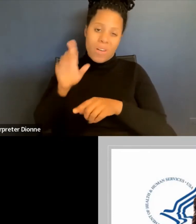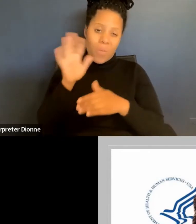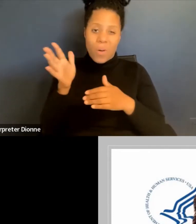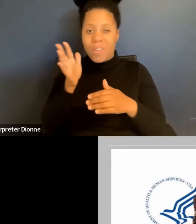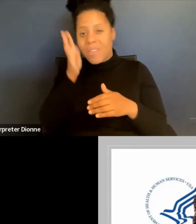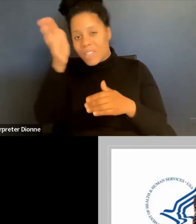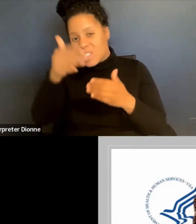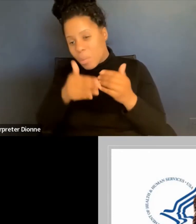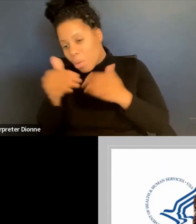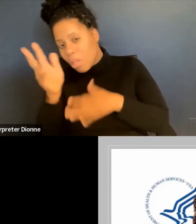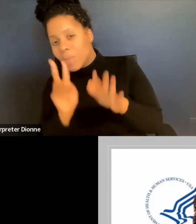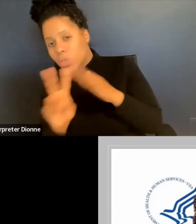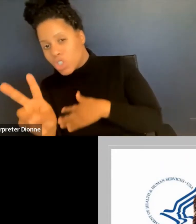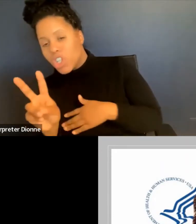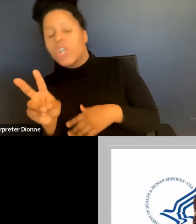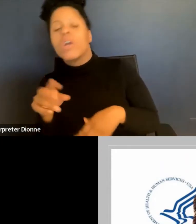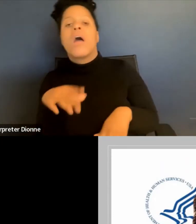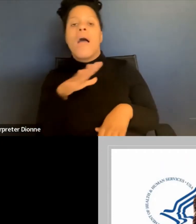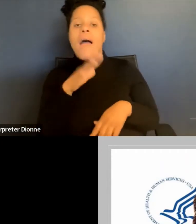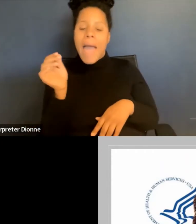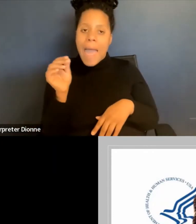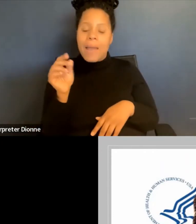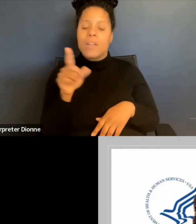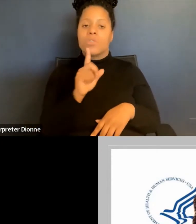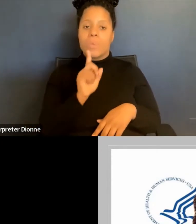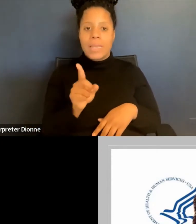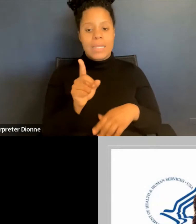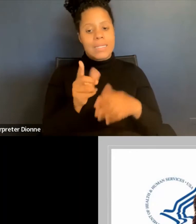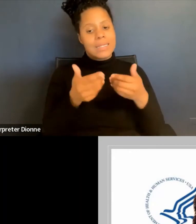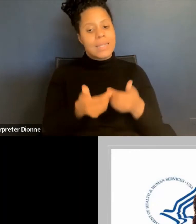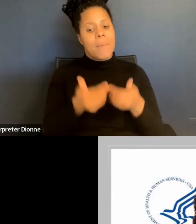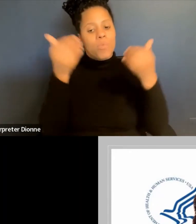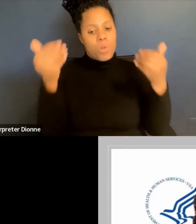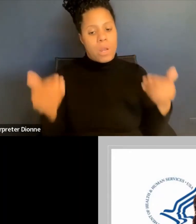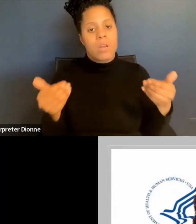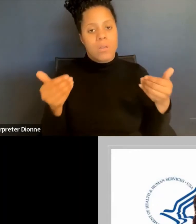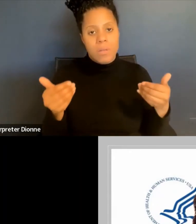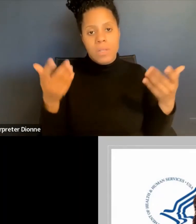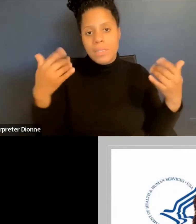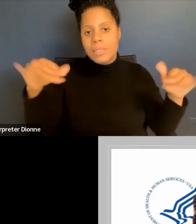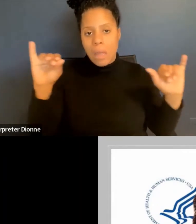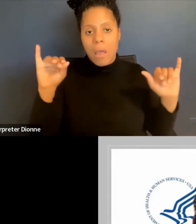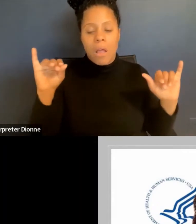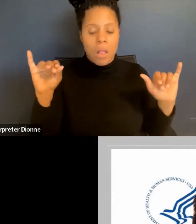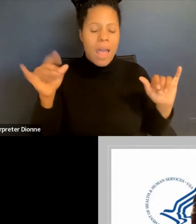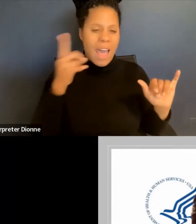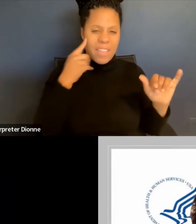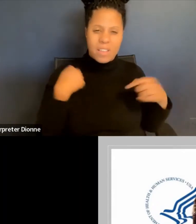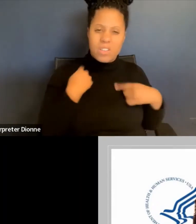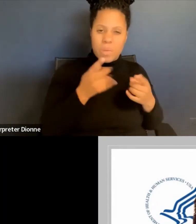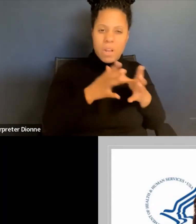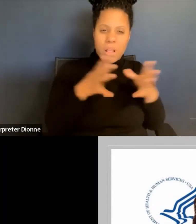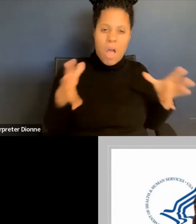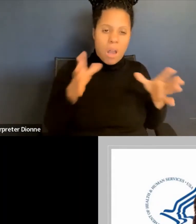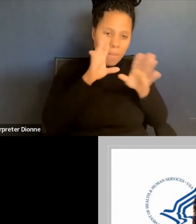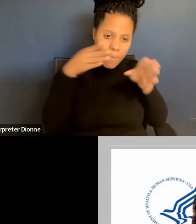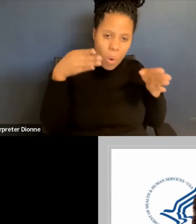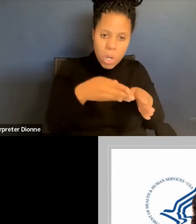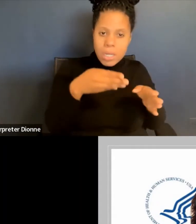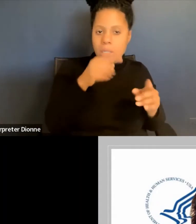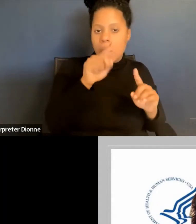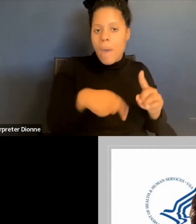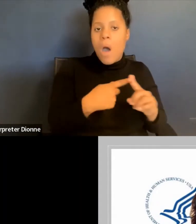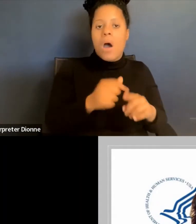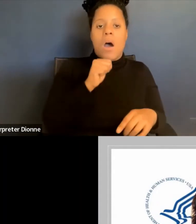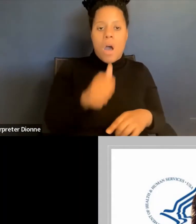is a separate than some of the. I think there's been a lot of focus on the uninsured funding